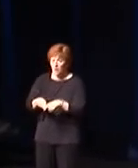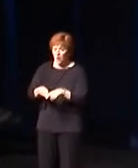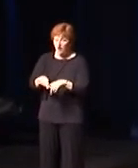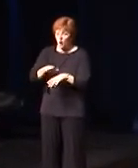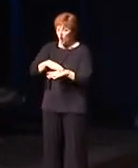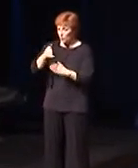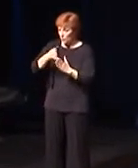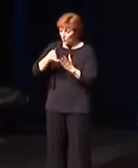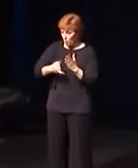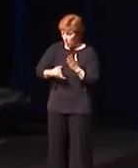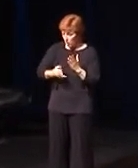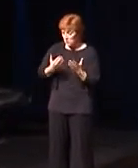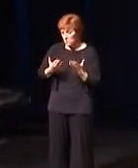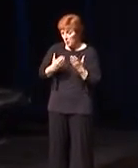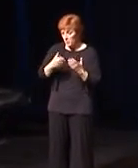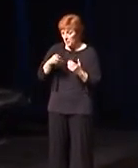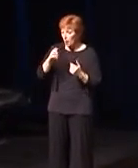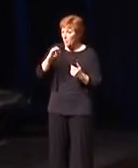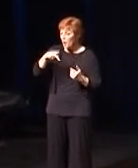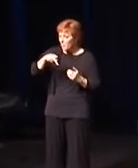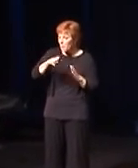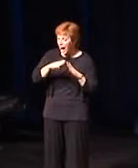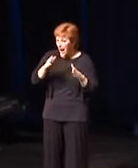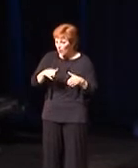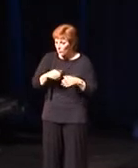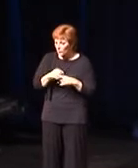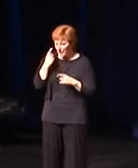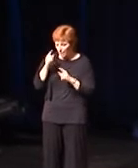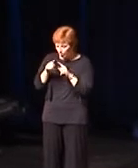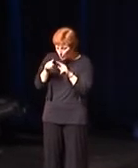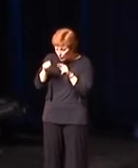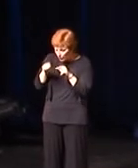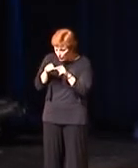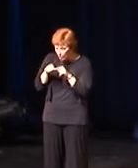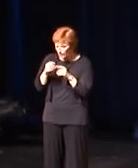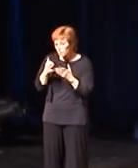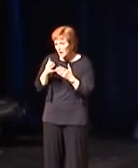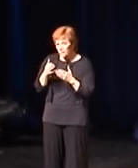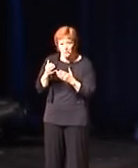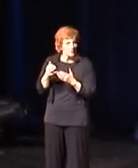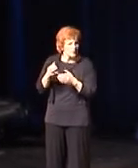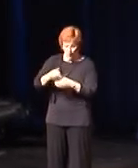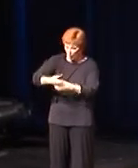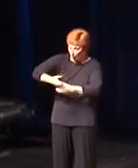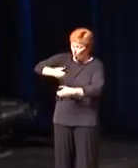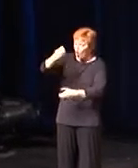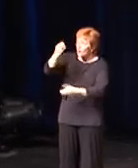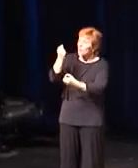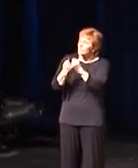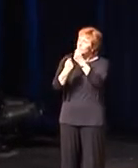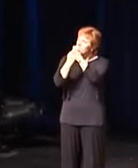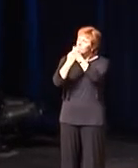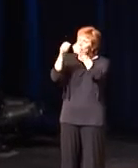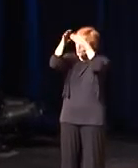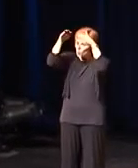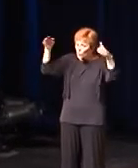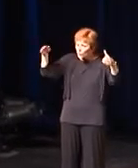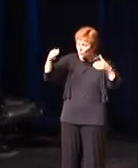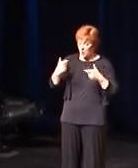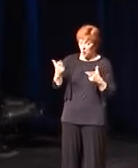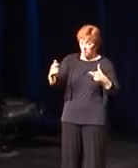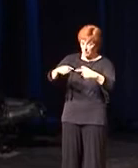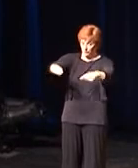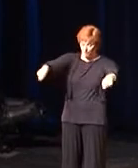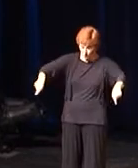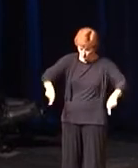on a drawing, that might be a pump house. If I had a little square, that might be a column that holds up the roof. If I had a big round circle, that might be